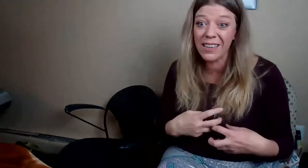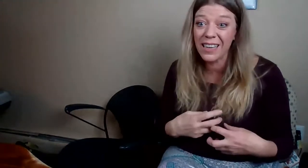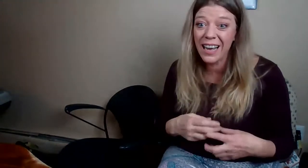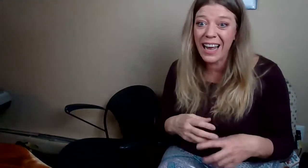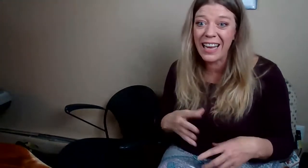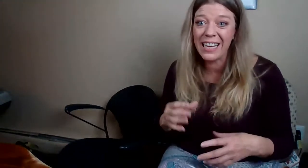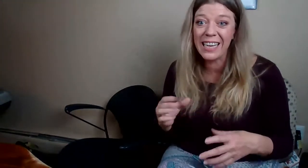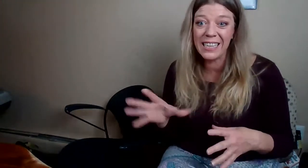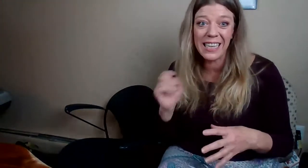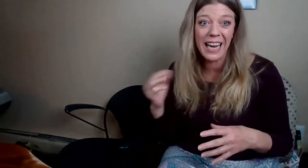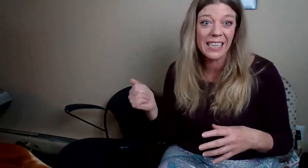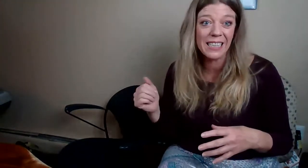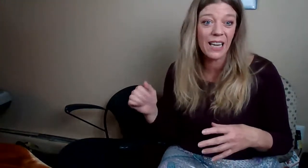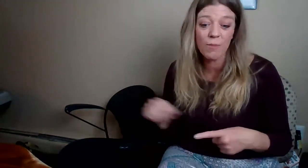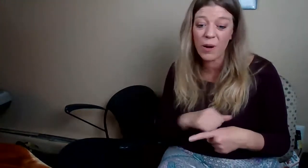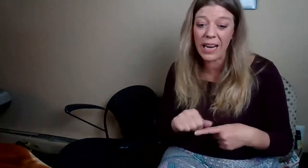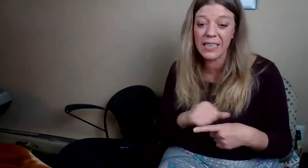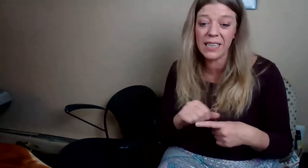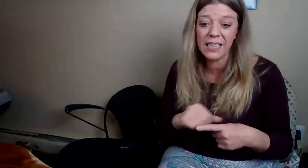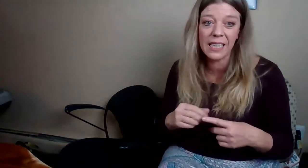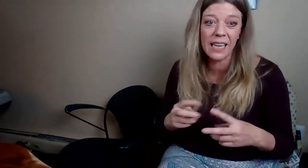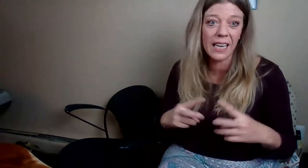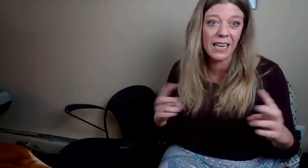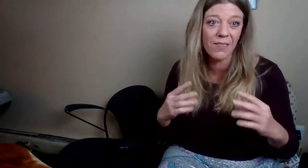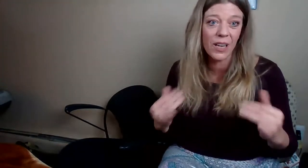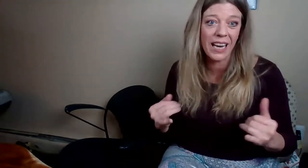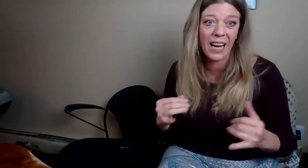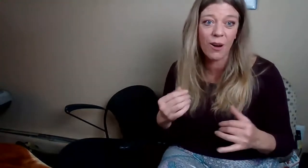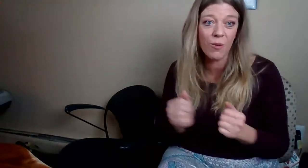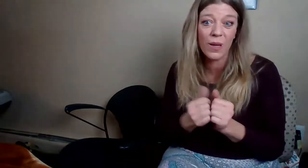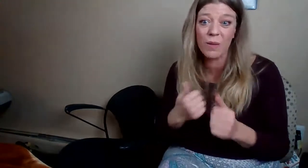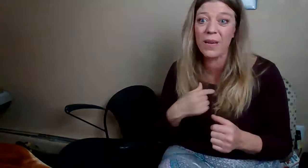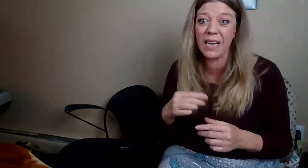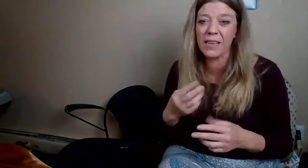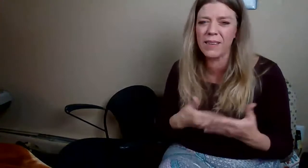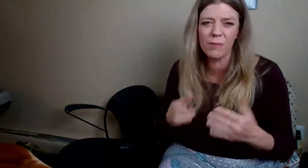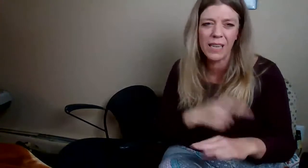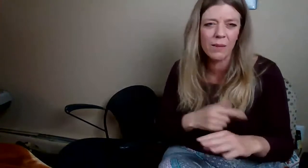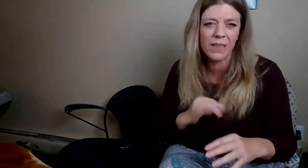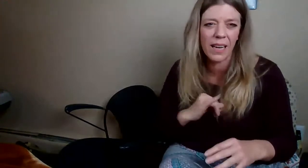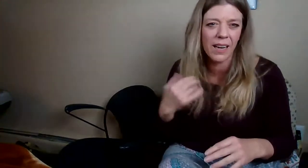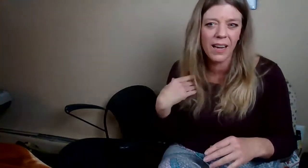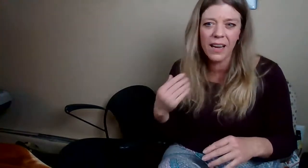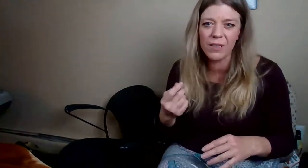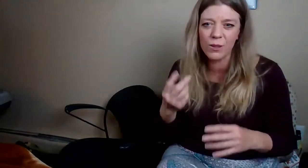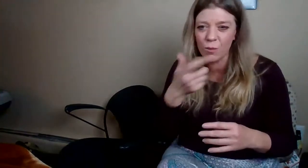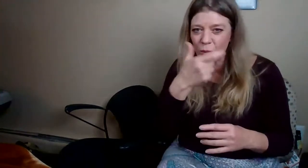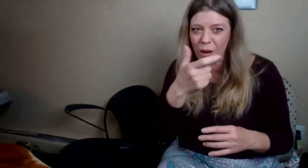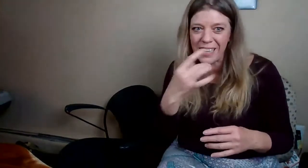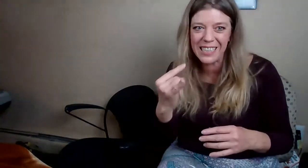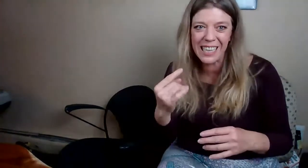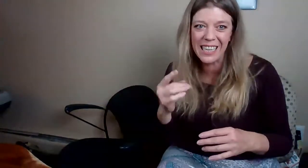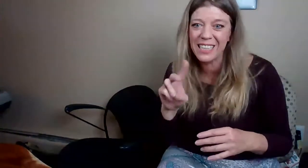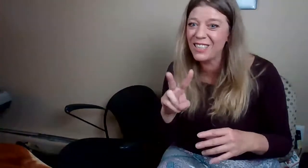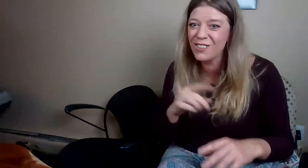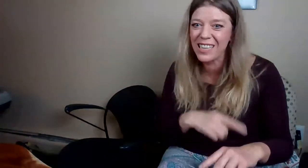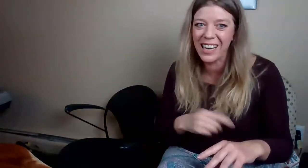hard and it takes practice. And even now with me, sometimes I do watch it